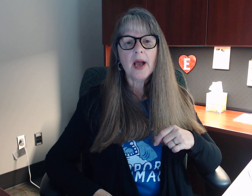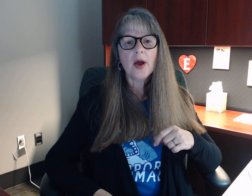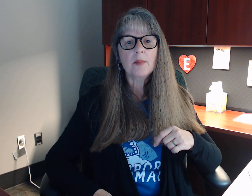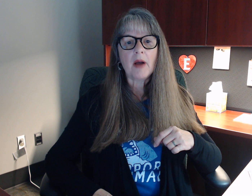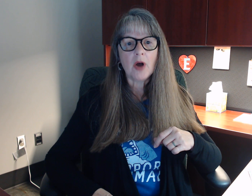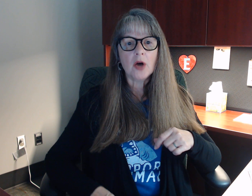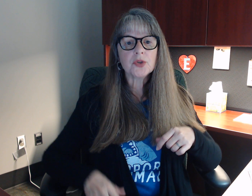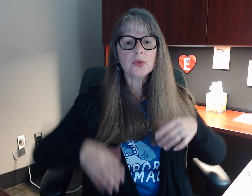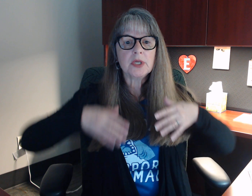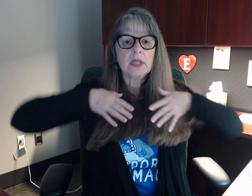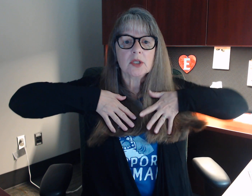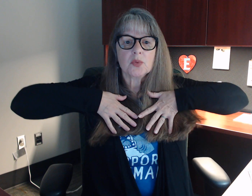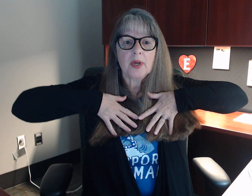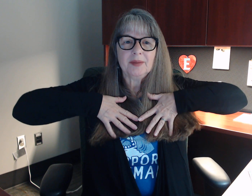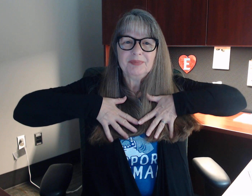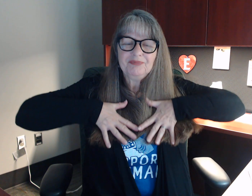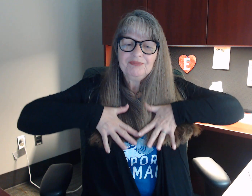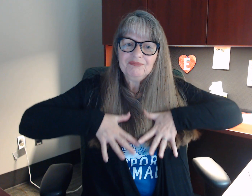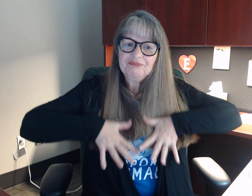depressed. I've also seen it this way.